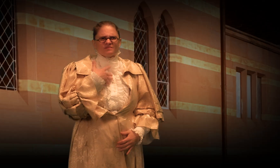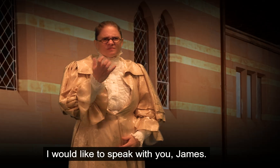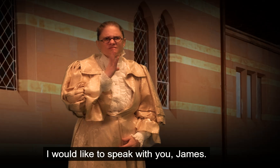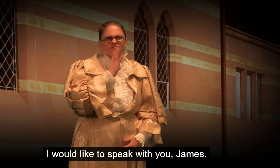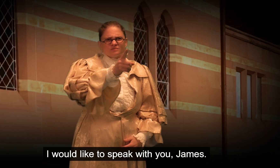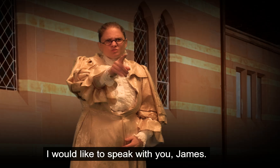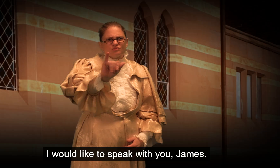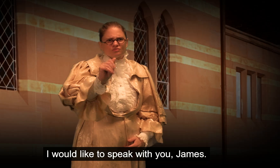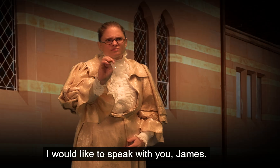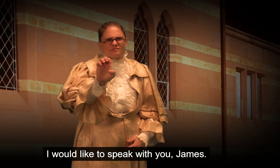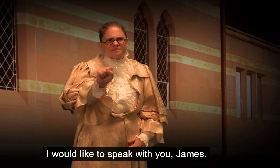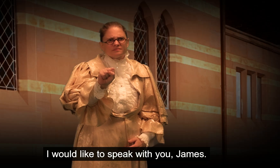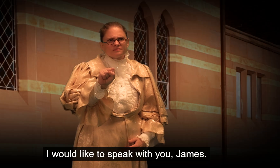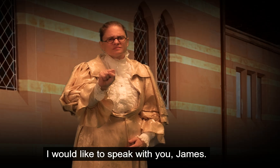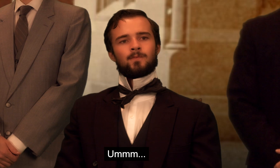I would like to speak with you, James.